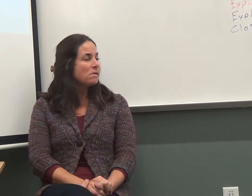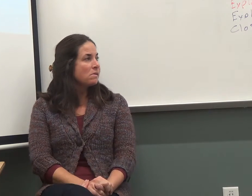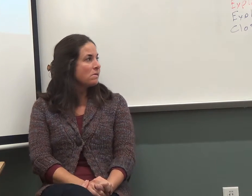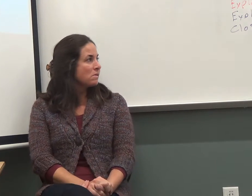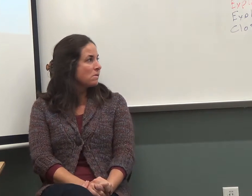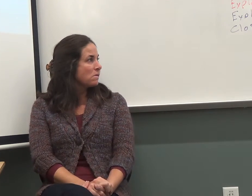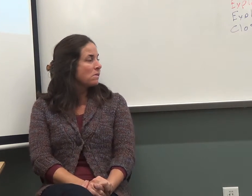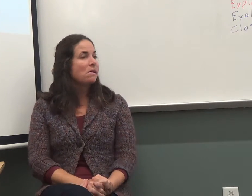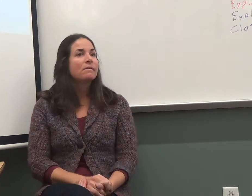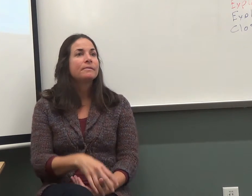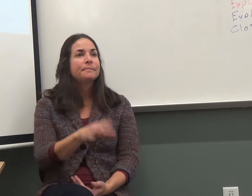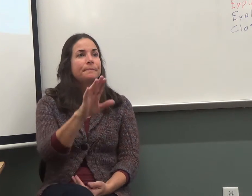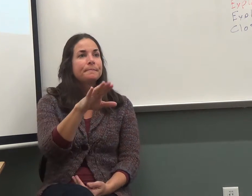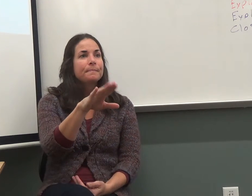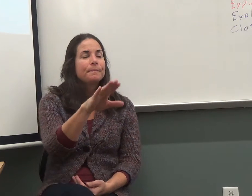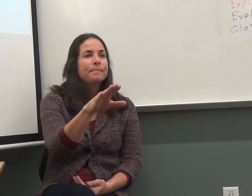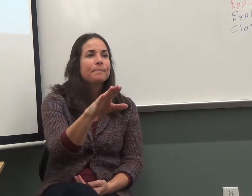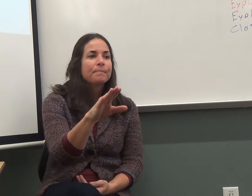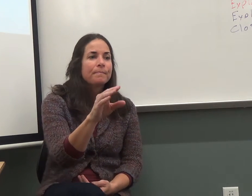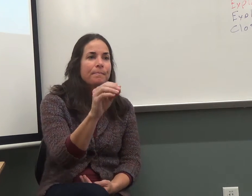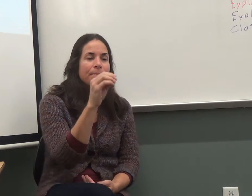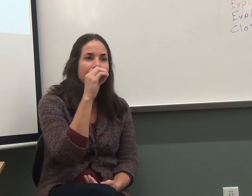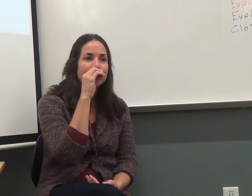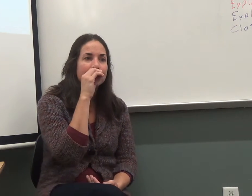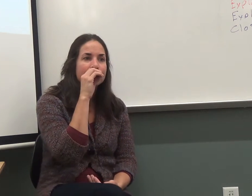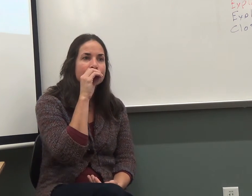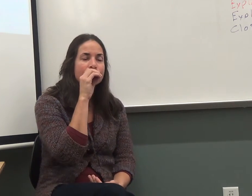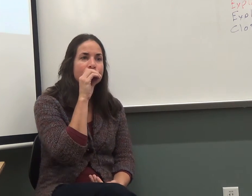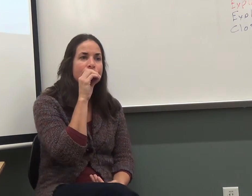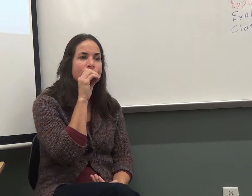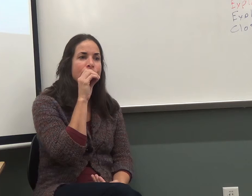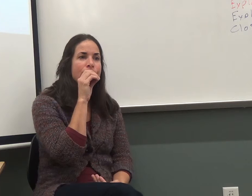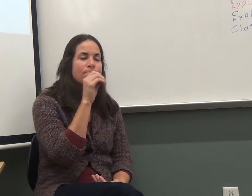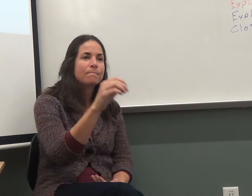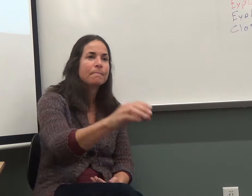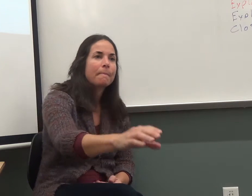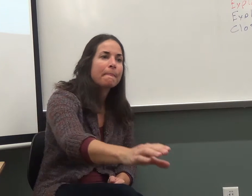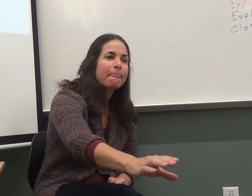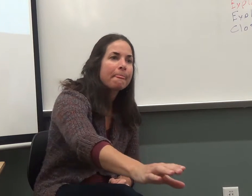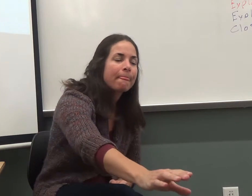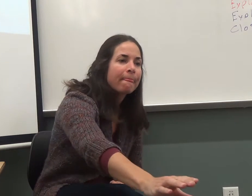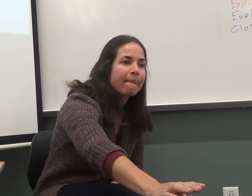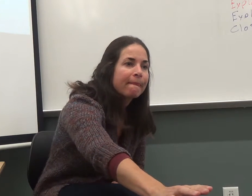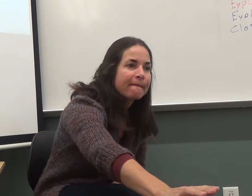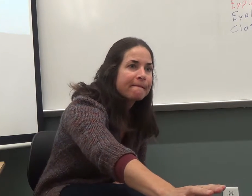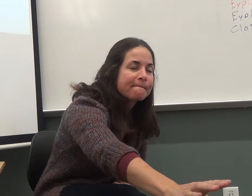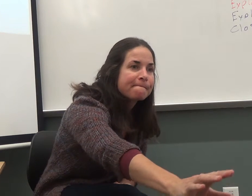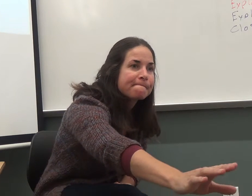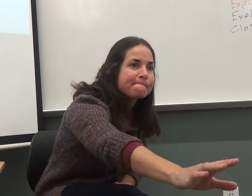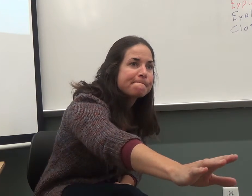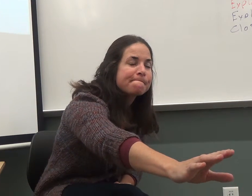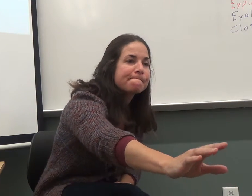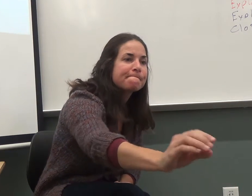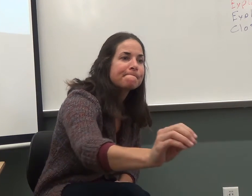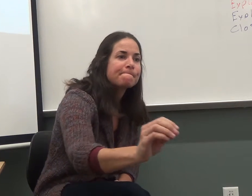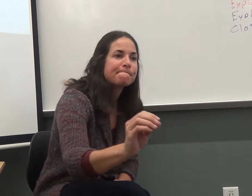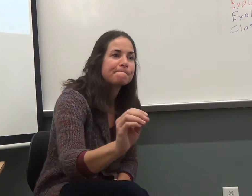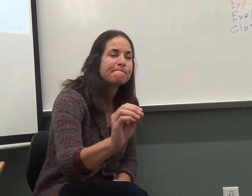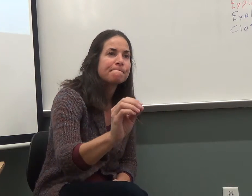So when you're finished, if you finish 8 sentences successfully, go ahead and place it up here. I want to turn it in. I would like to add, you